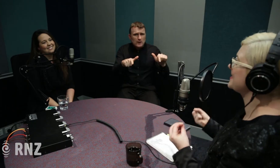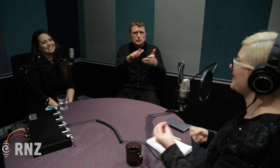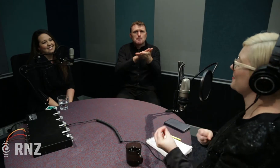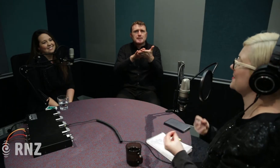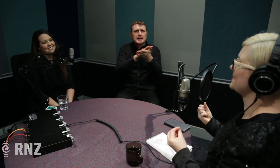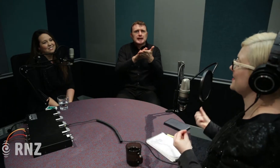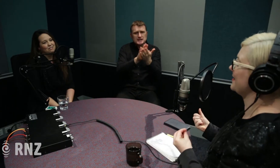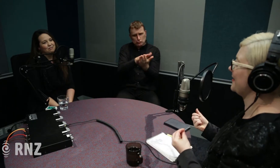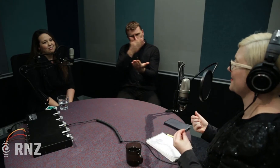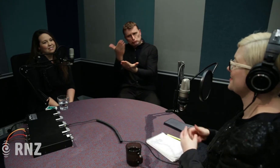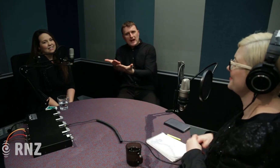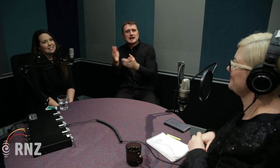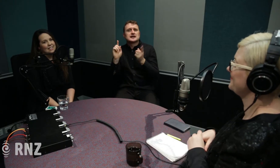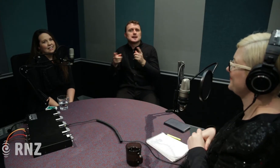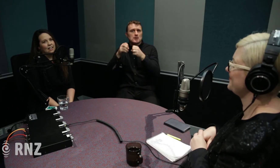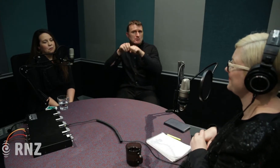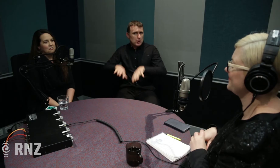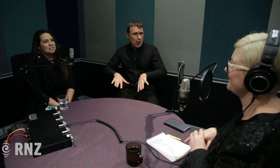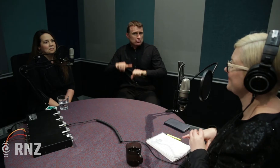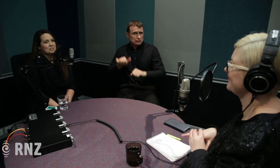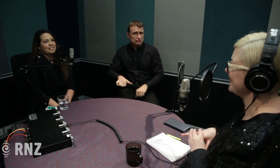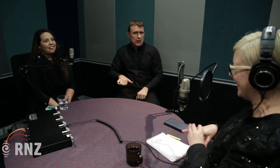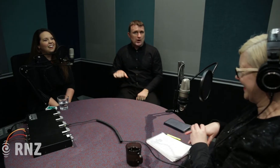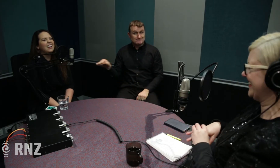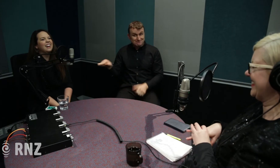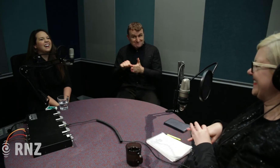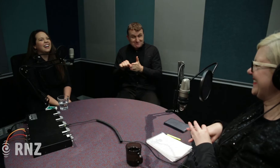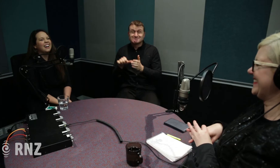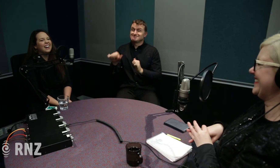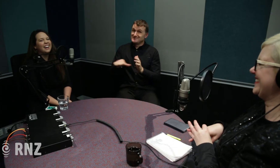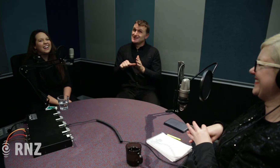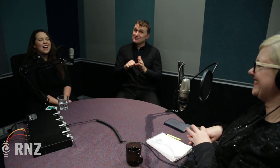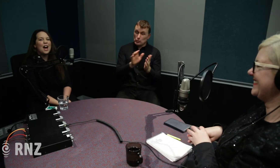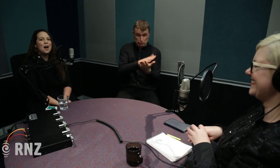you translate those into sign language? With great difficulty.